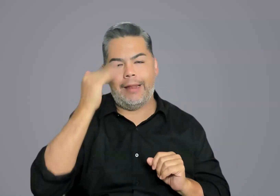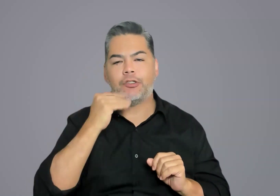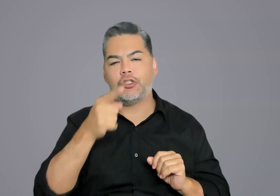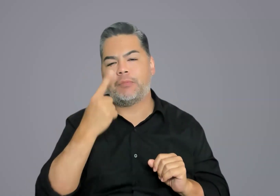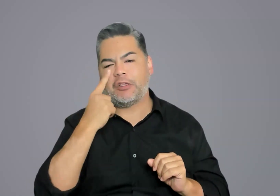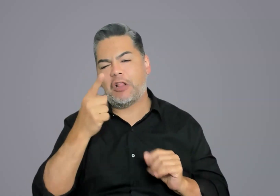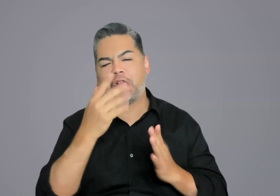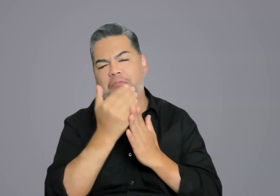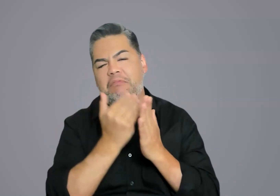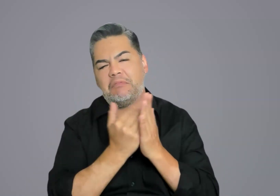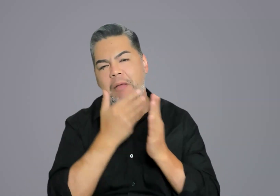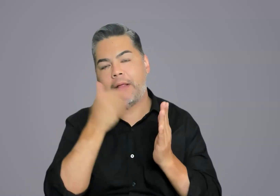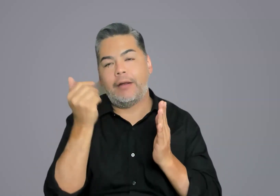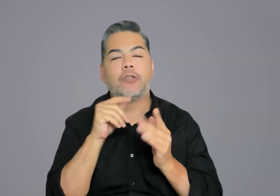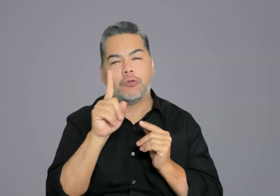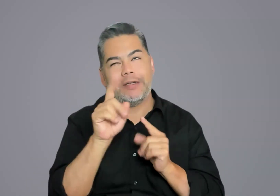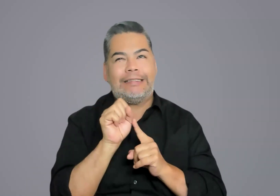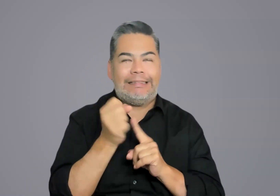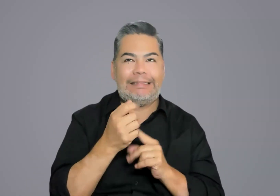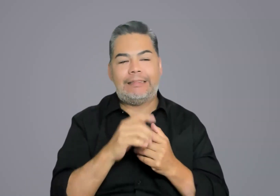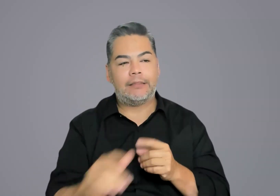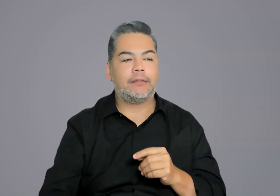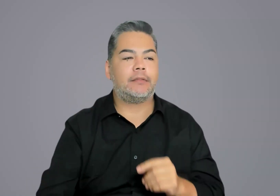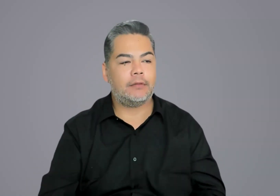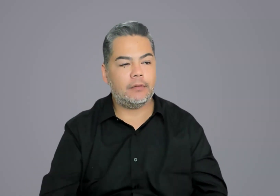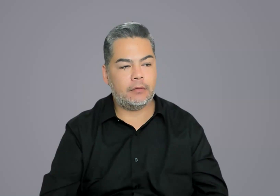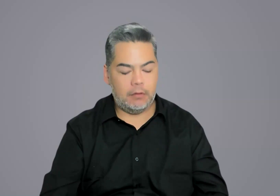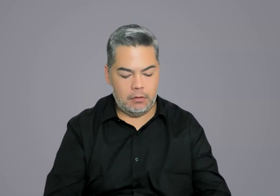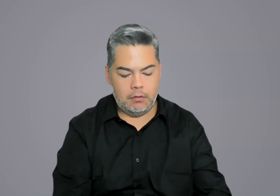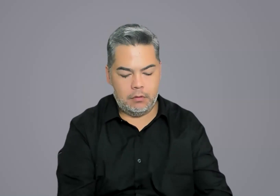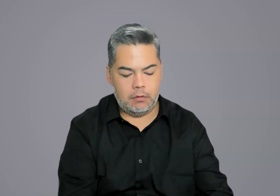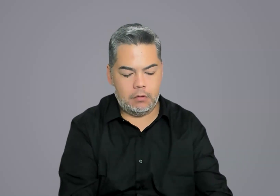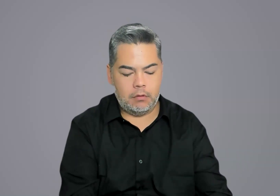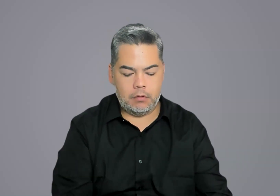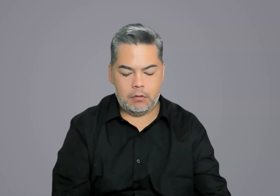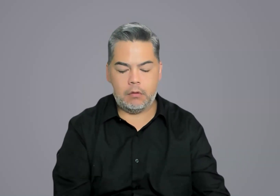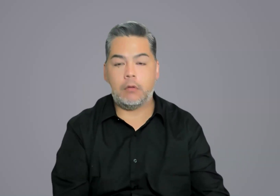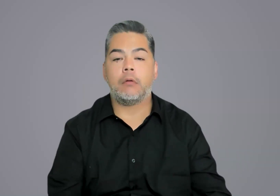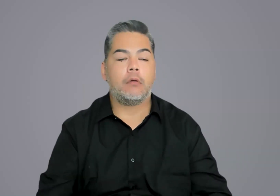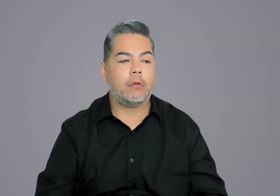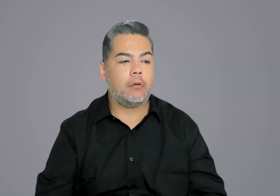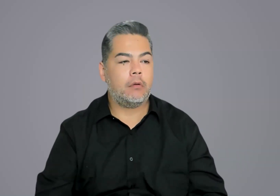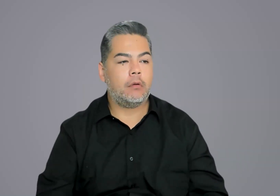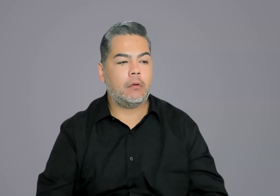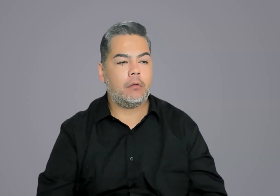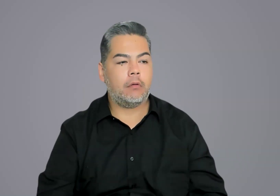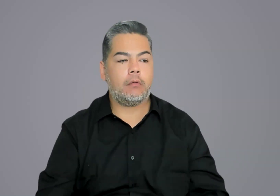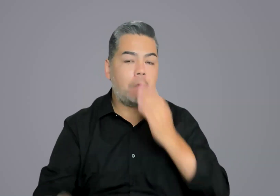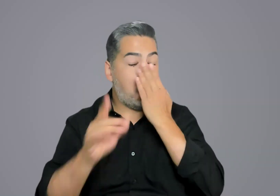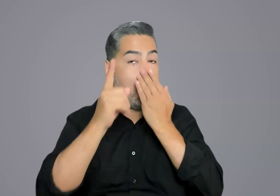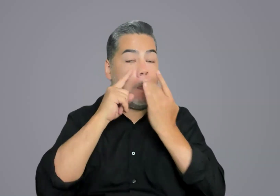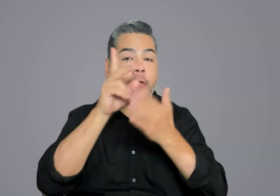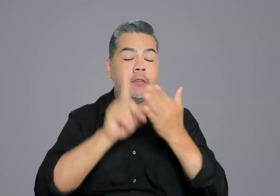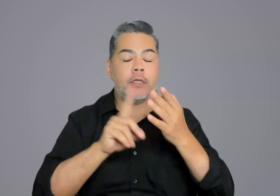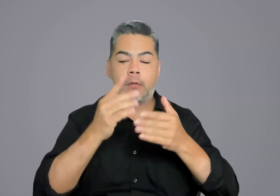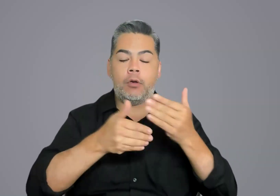better. So it's one of those situations where you really need to start from the beginning of the design process, incorporating the right